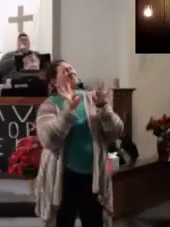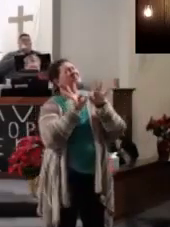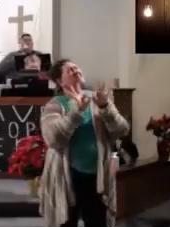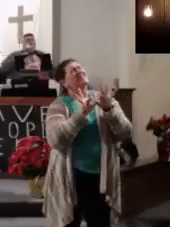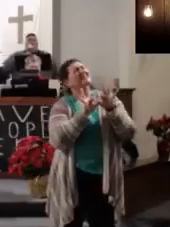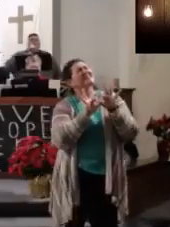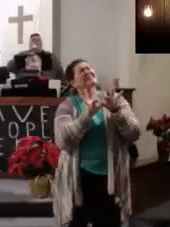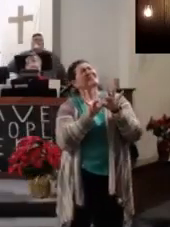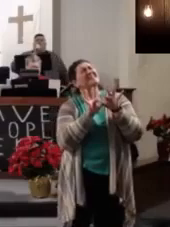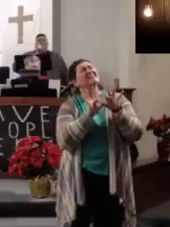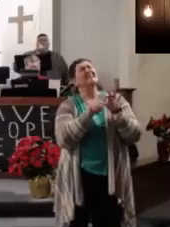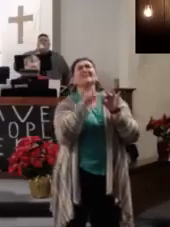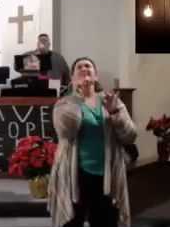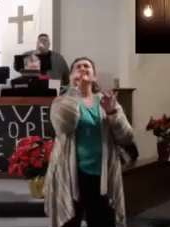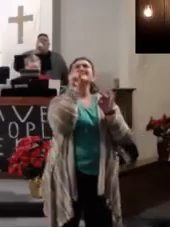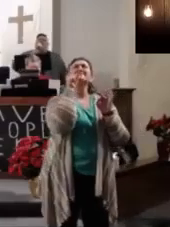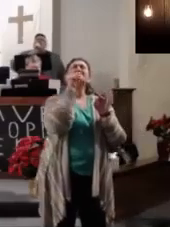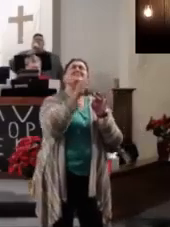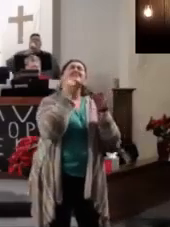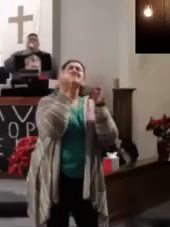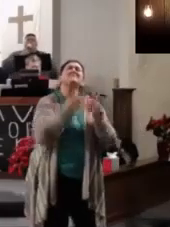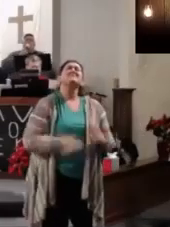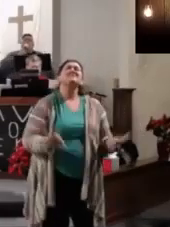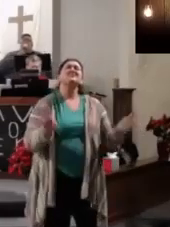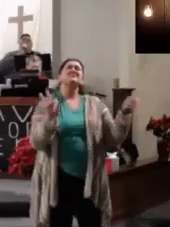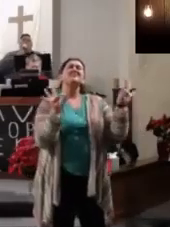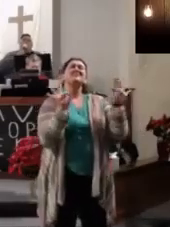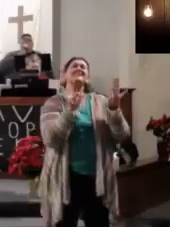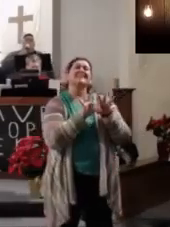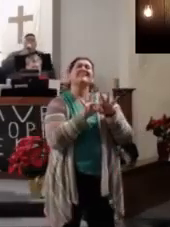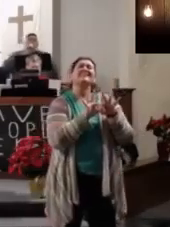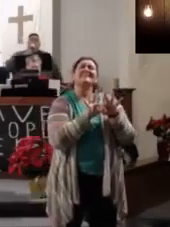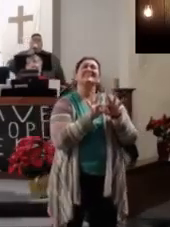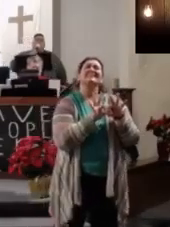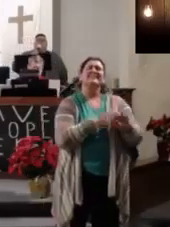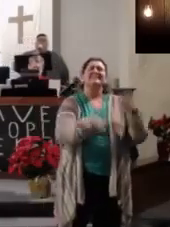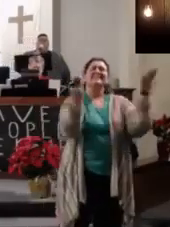Worthy, you are worthy,